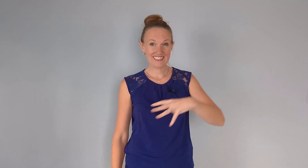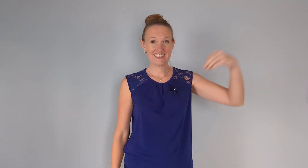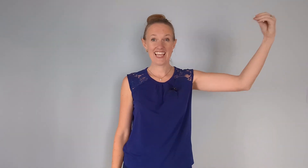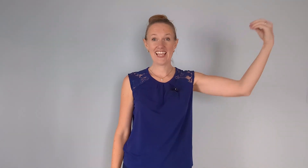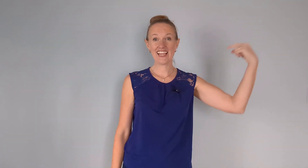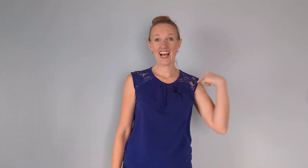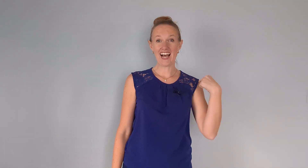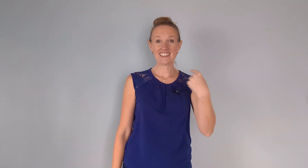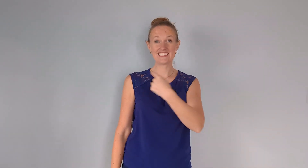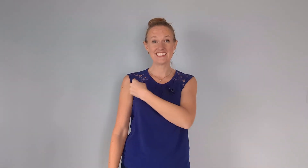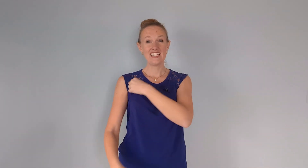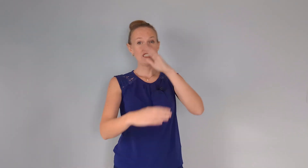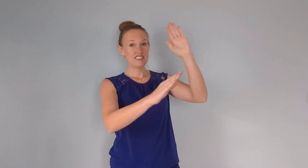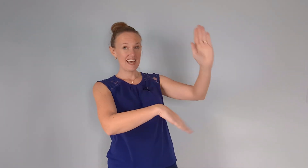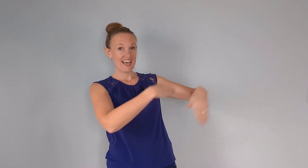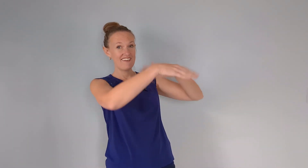and take us to